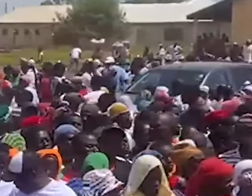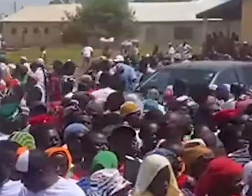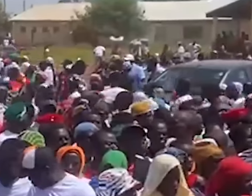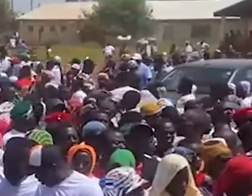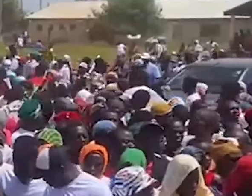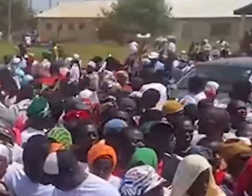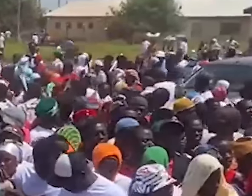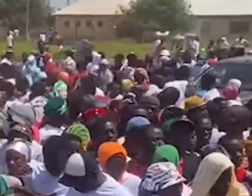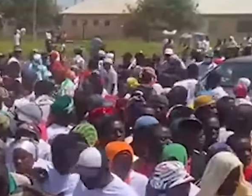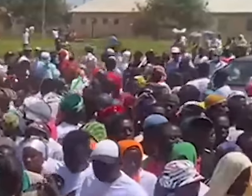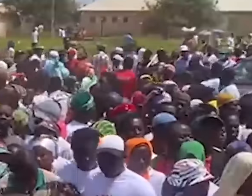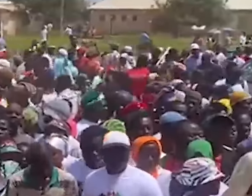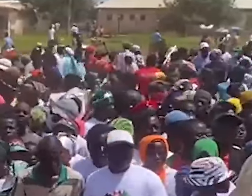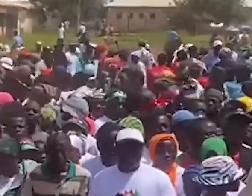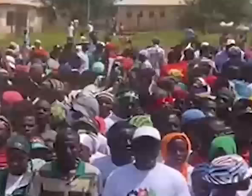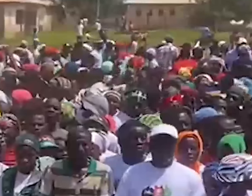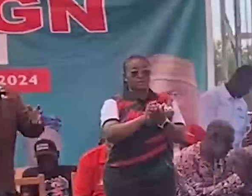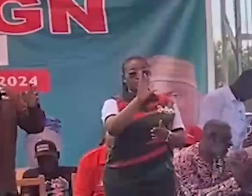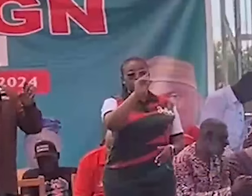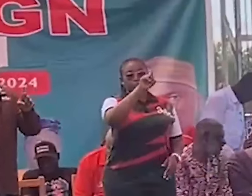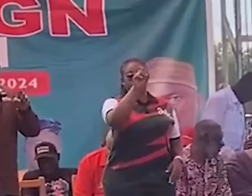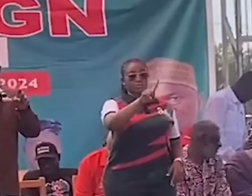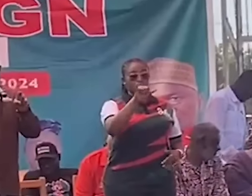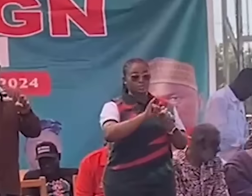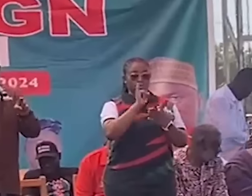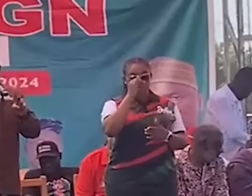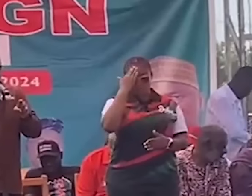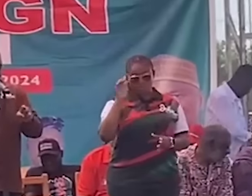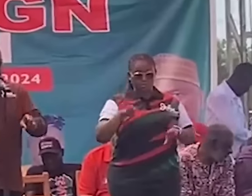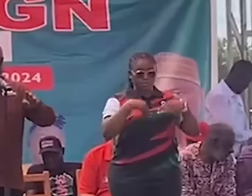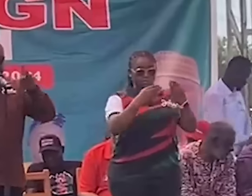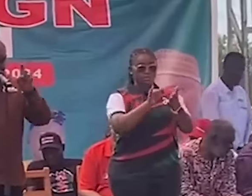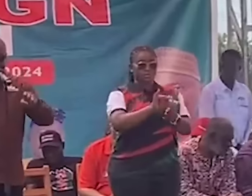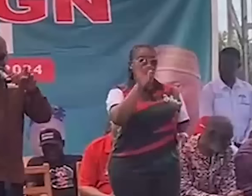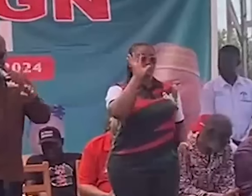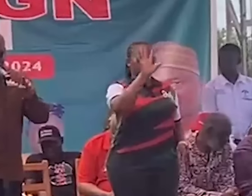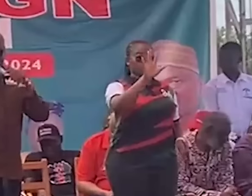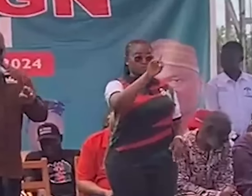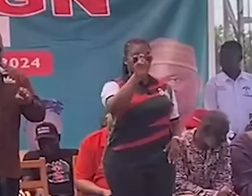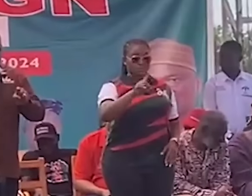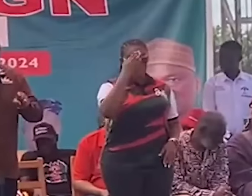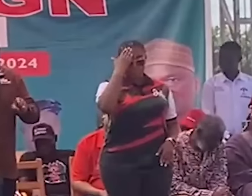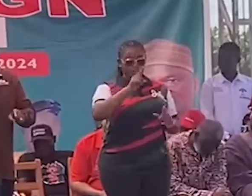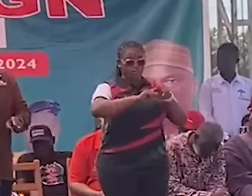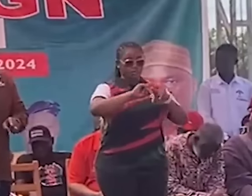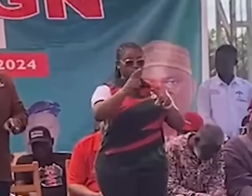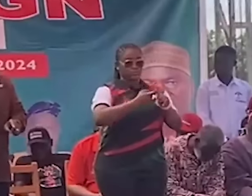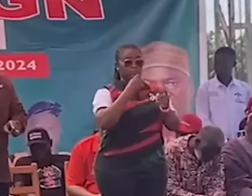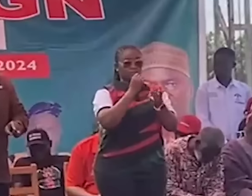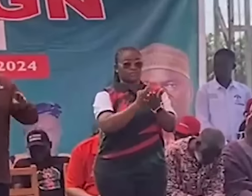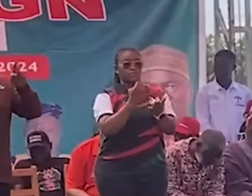nothing about the economy in those 50 questions. And that's why I gave you the 5th question. Why are you running away from